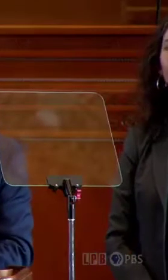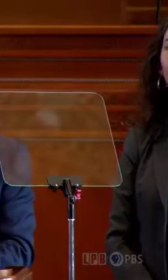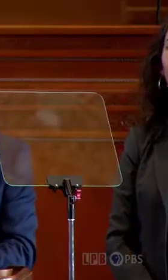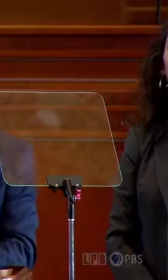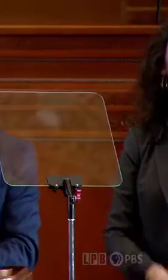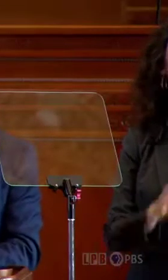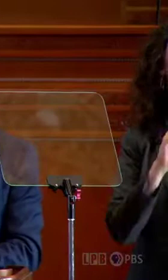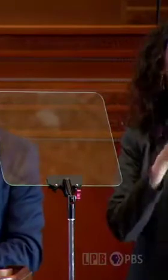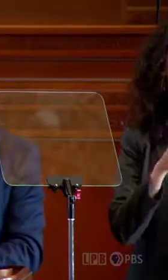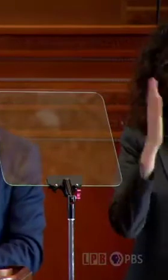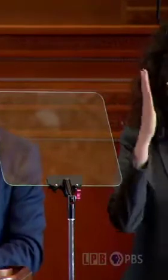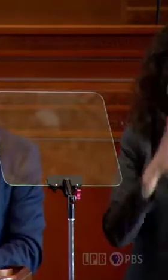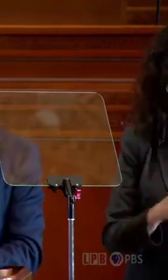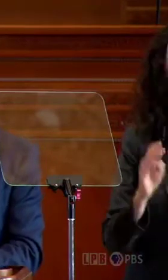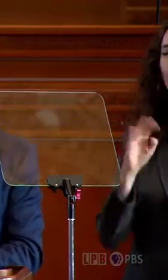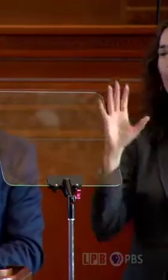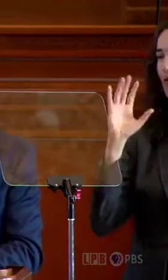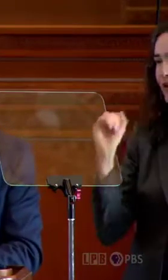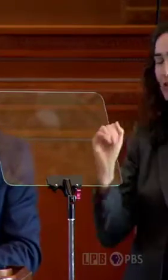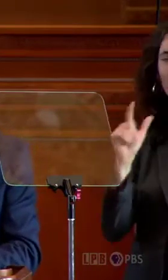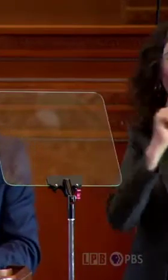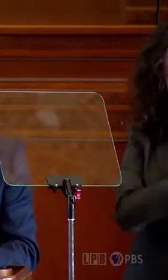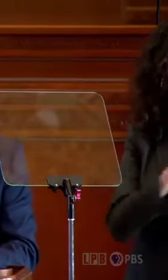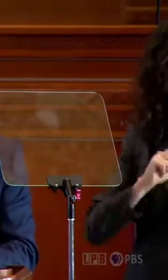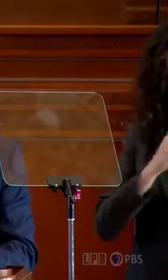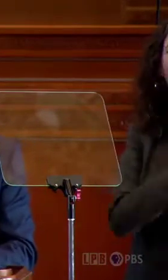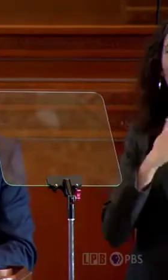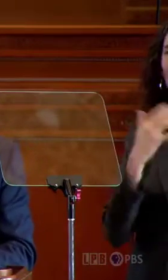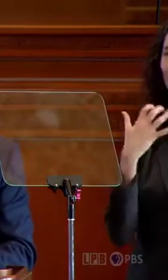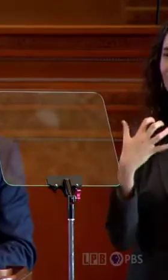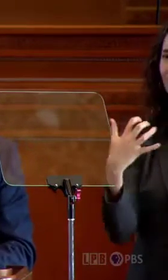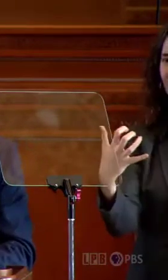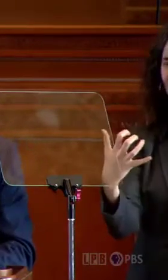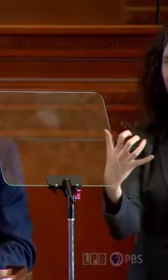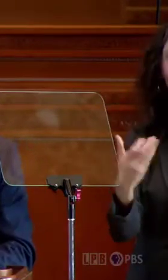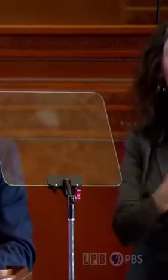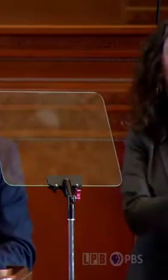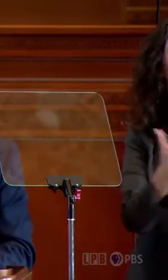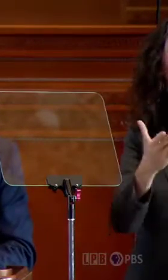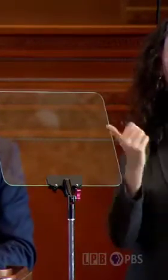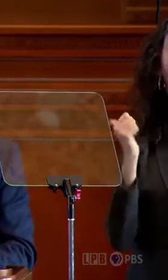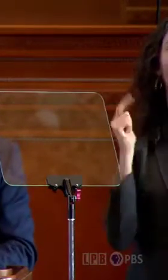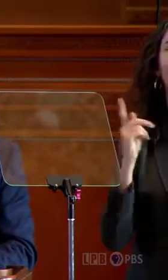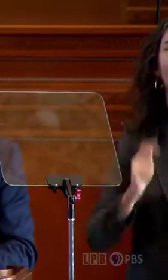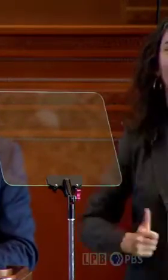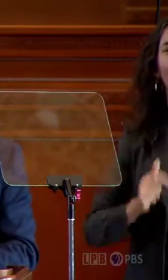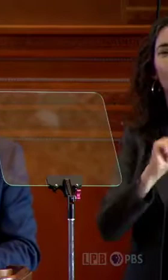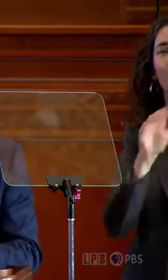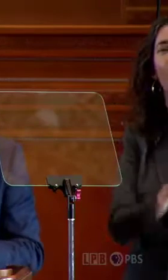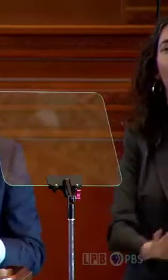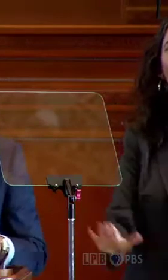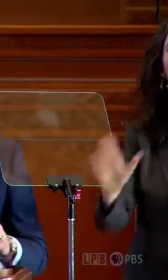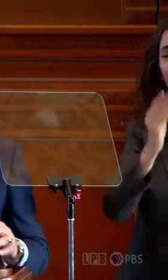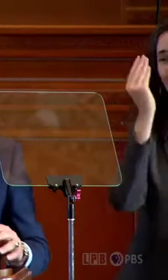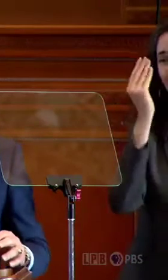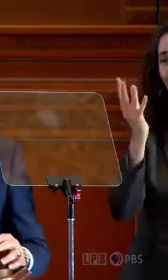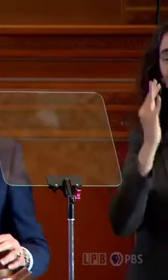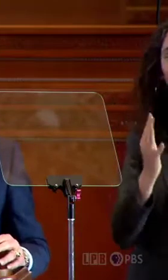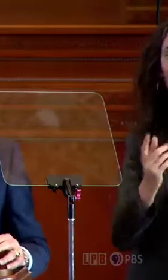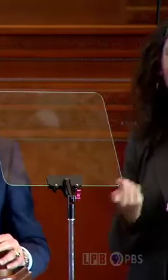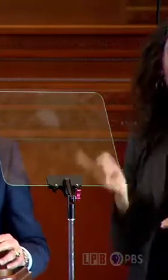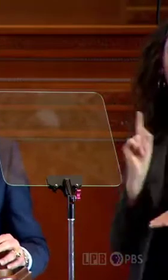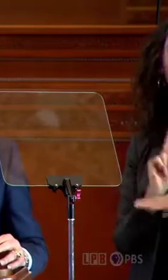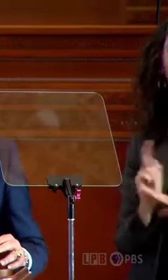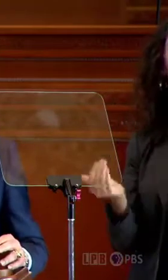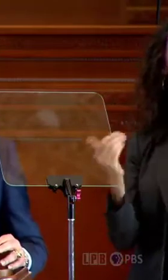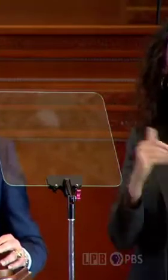Mr. Speaker, Mr. President, members of the legislature, my fellow Louisianans, it is an honor to be back in this chamber